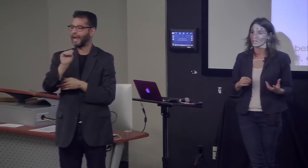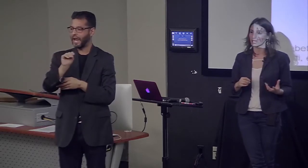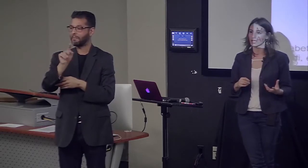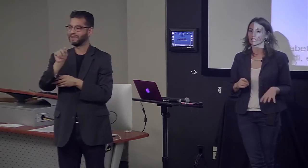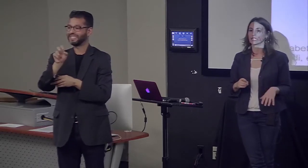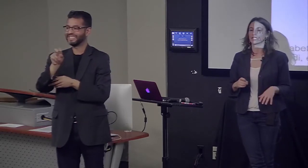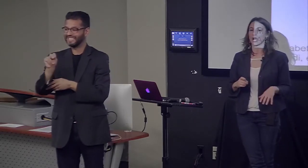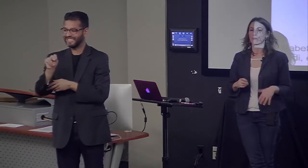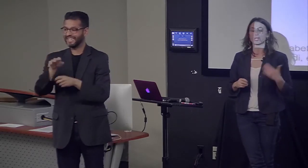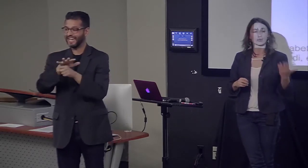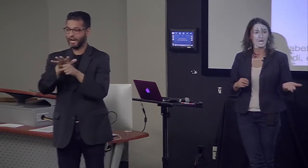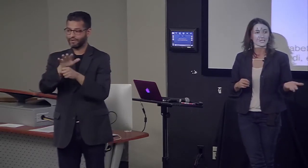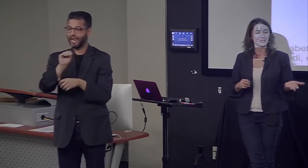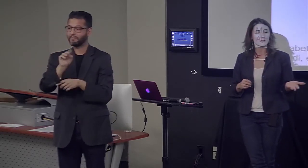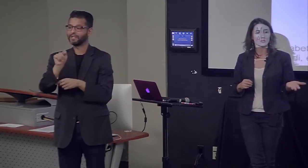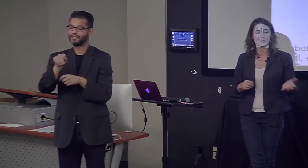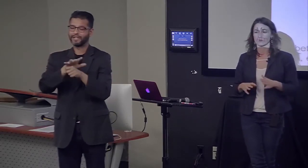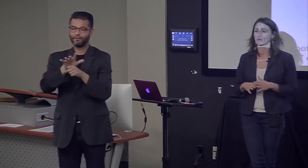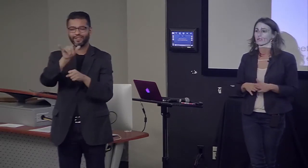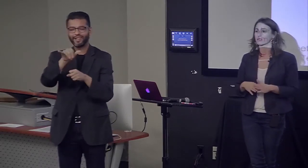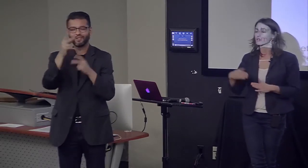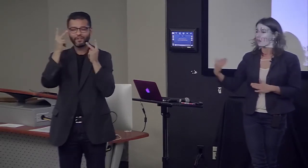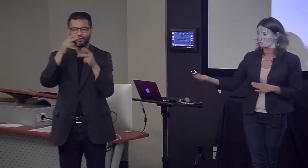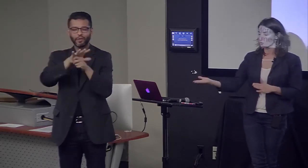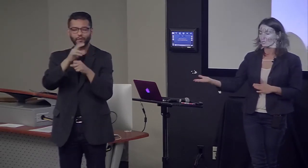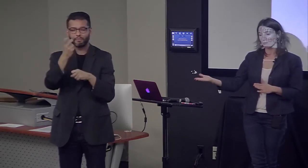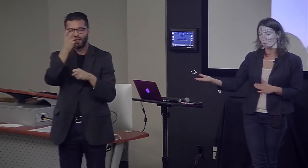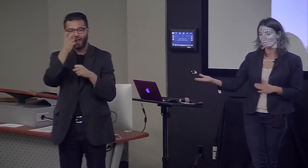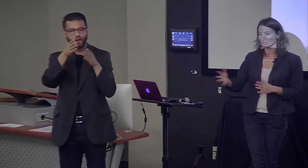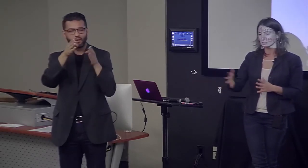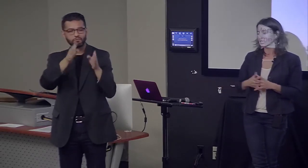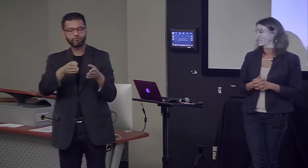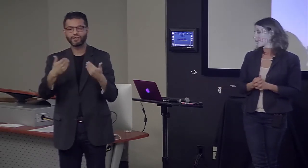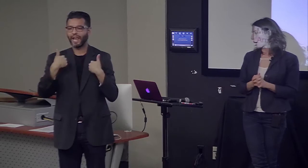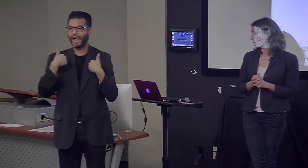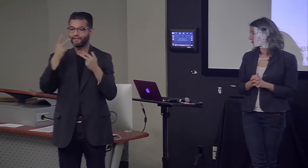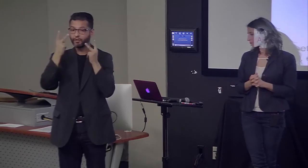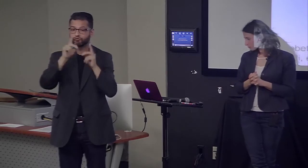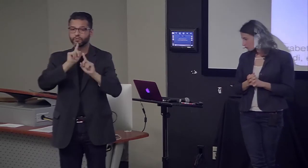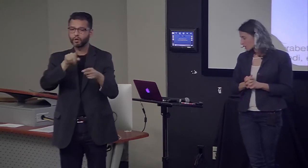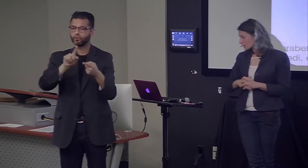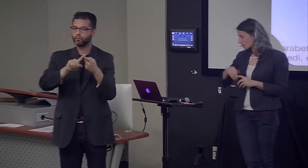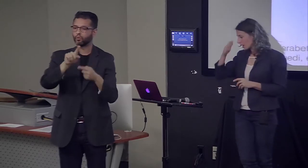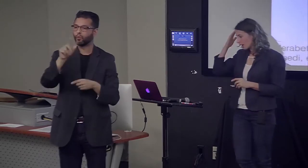visual area, in blind individuals responds to auditory motion.